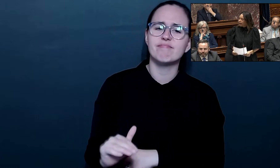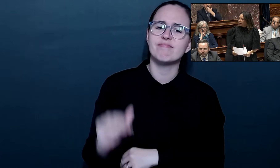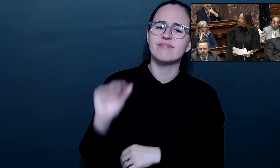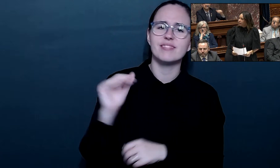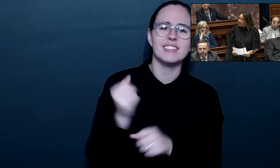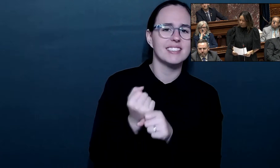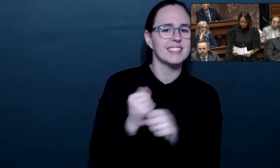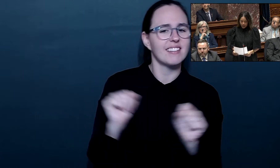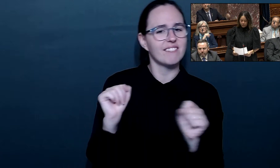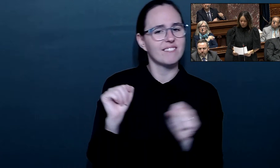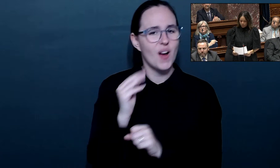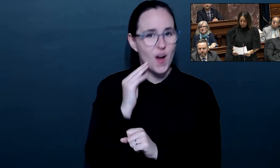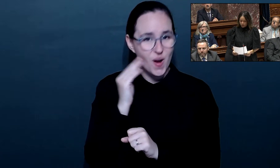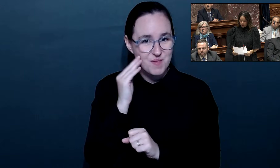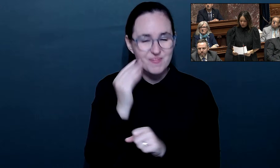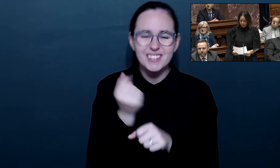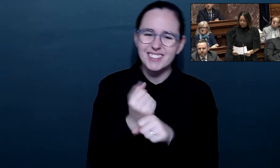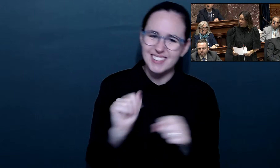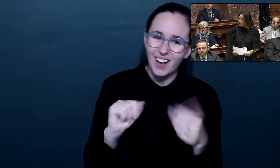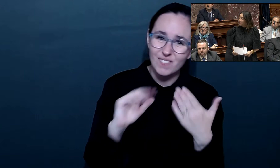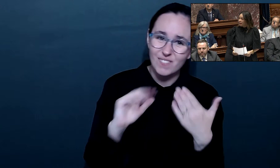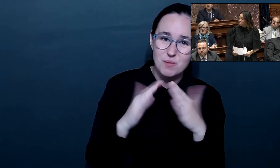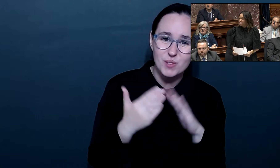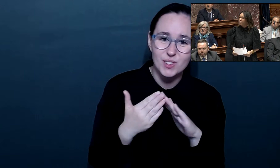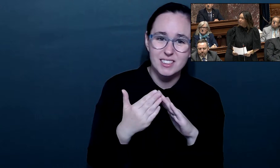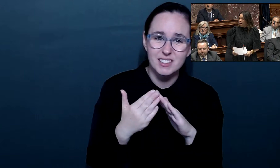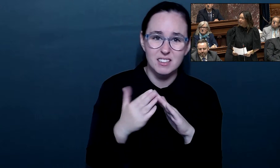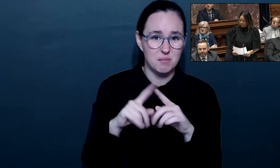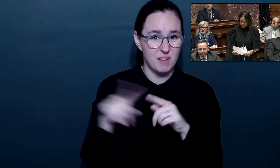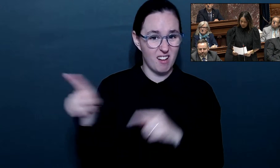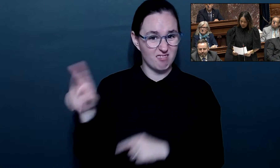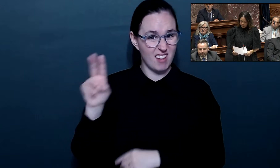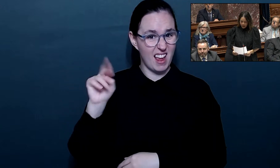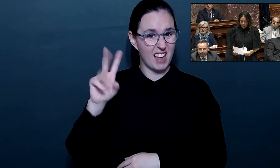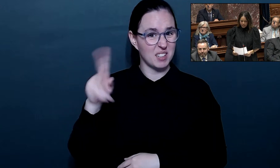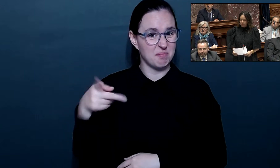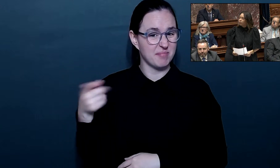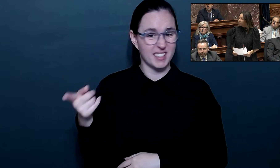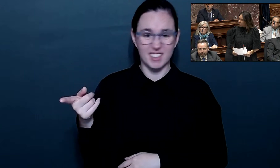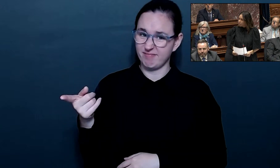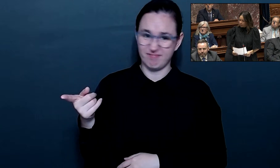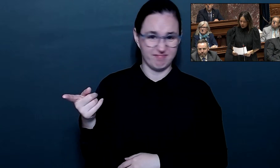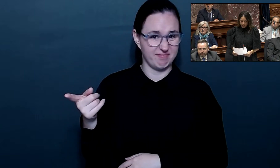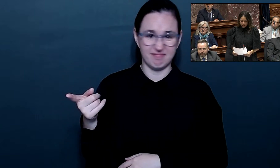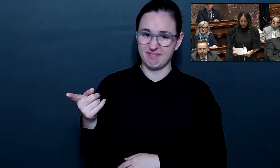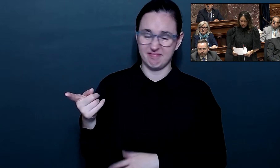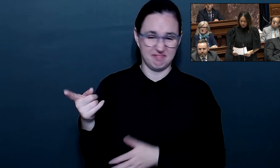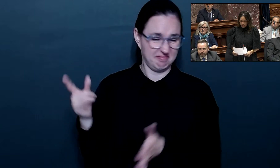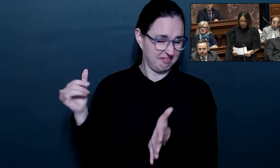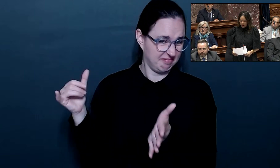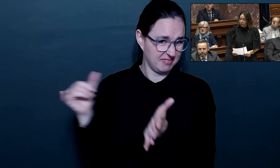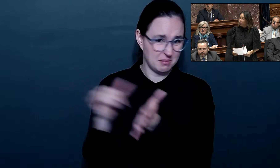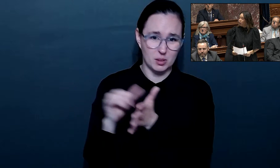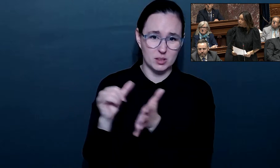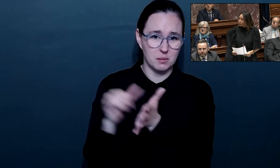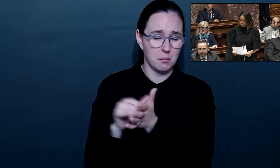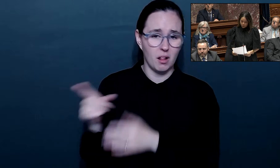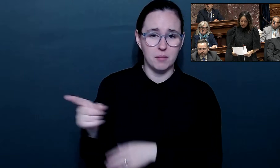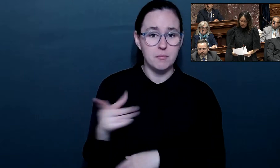own riding, a 5-year-old girl, yes, I said 5, had to be rushed to the hospital